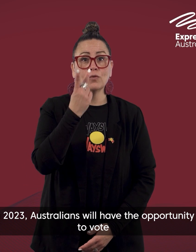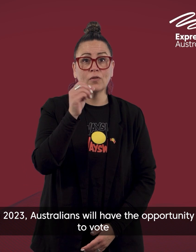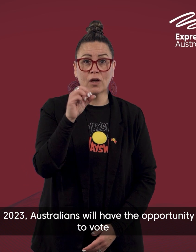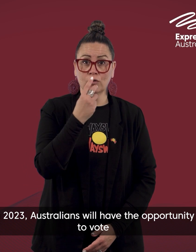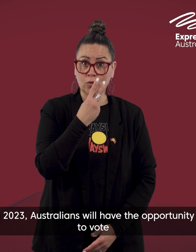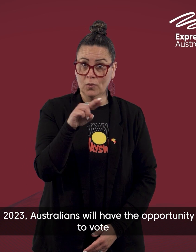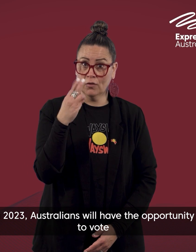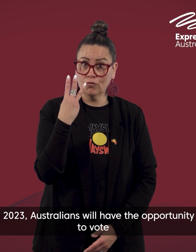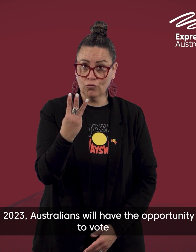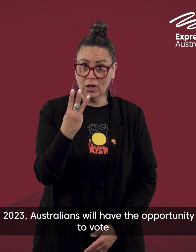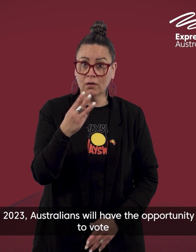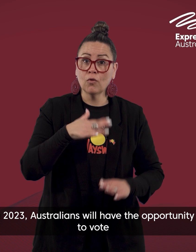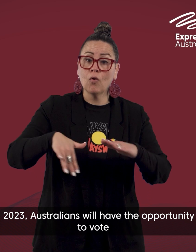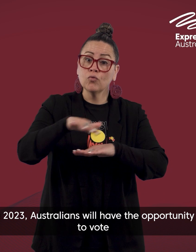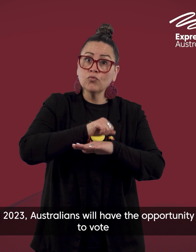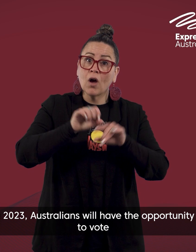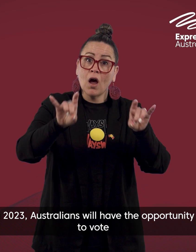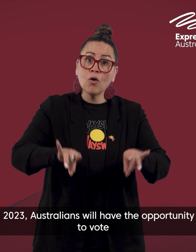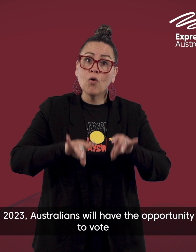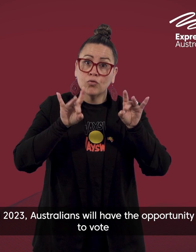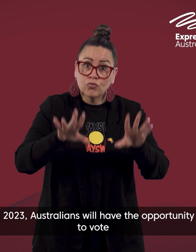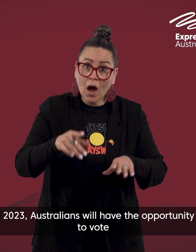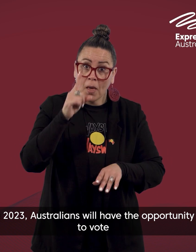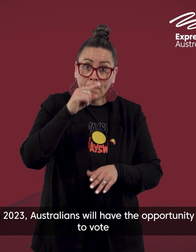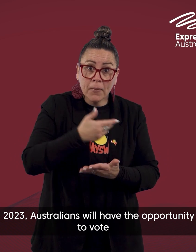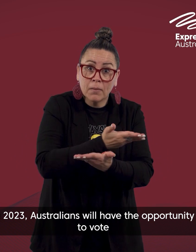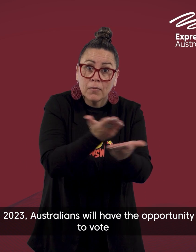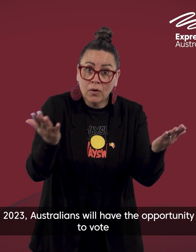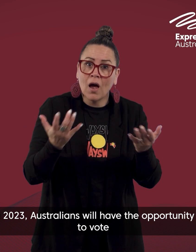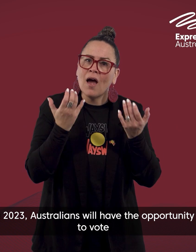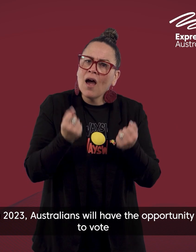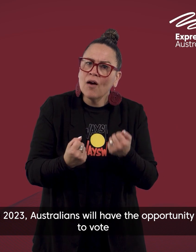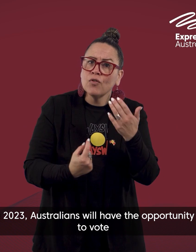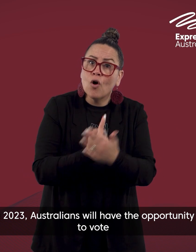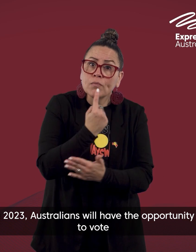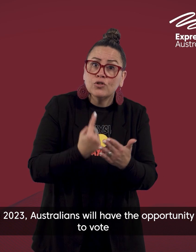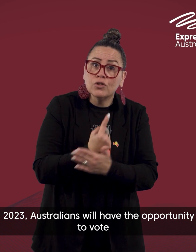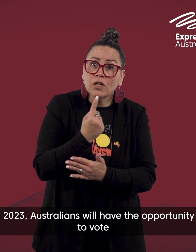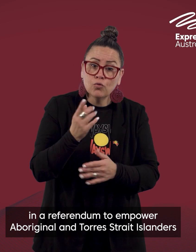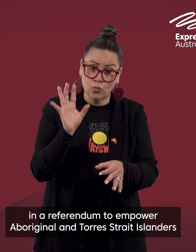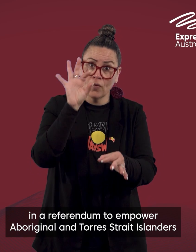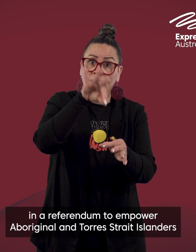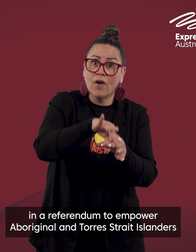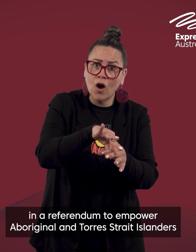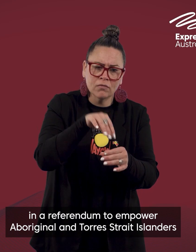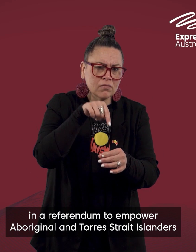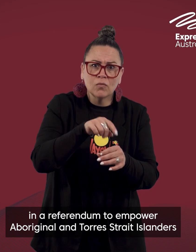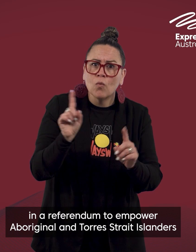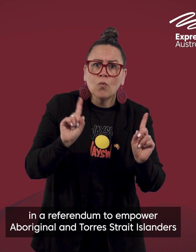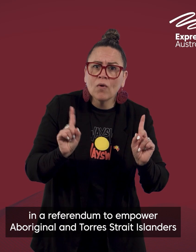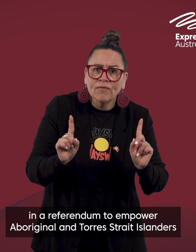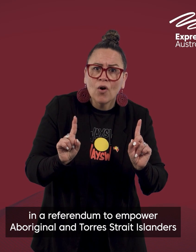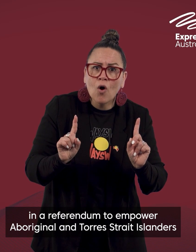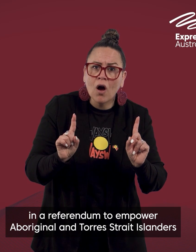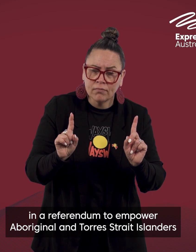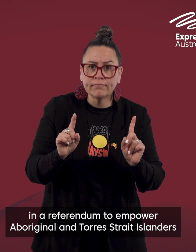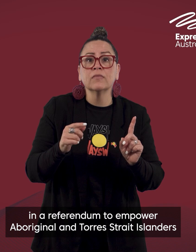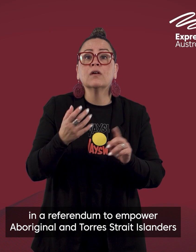In 2023, Australians will have the opportunity to vote in a referendum to